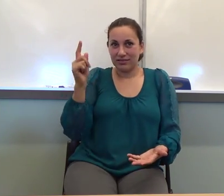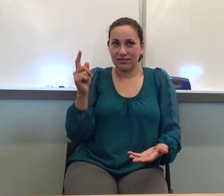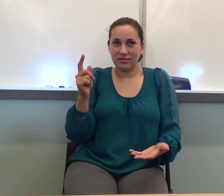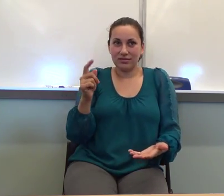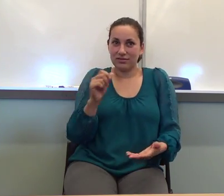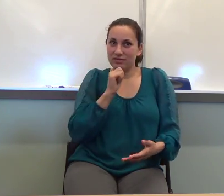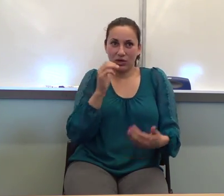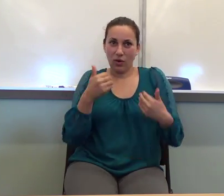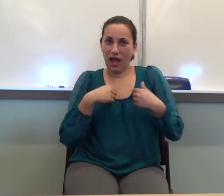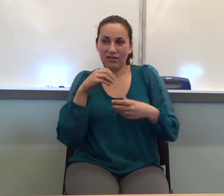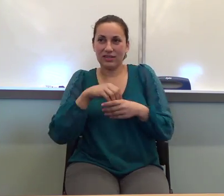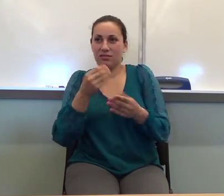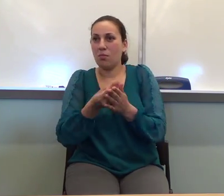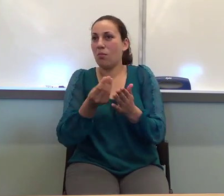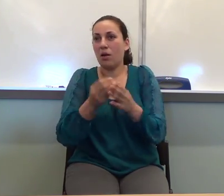they say to take it out to the,